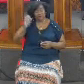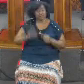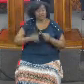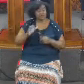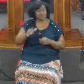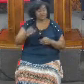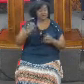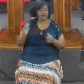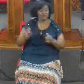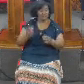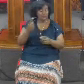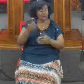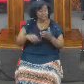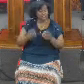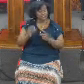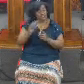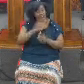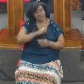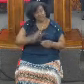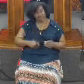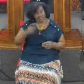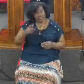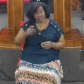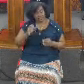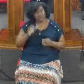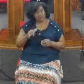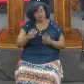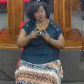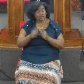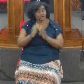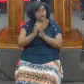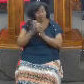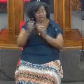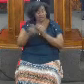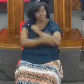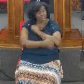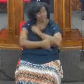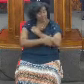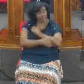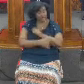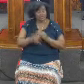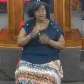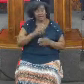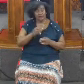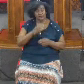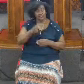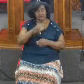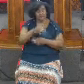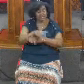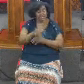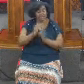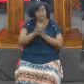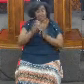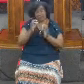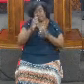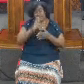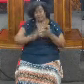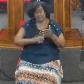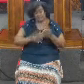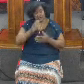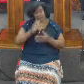said, Lord. With that said, we're going to continue to pray for our country, continue to pray for our Wednesday night prayer meeting and Bible